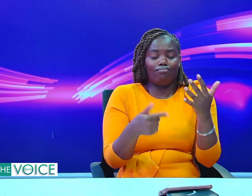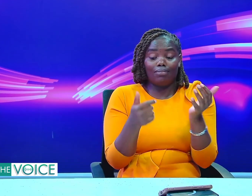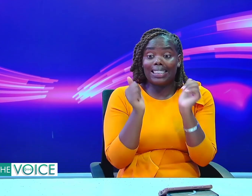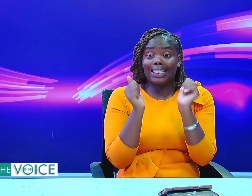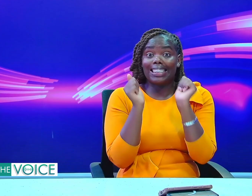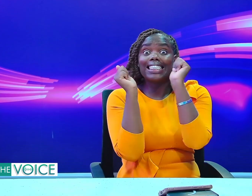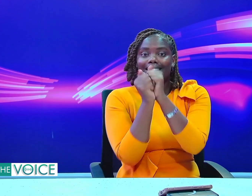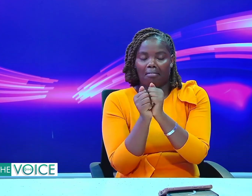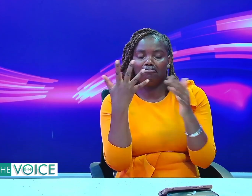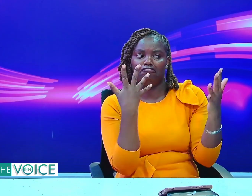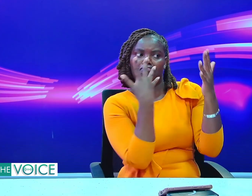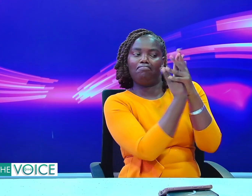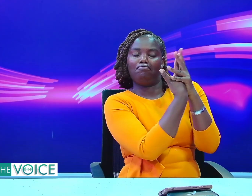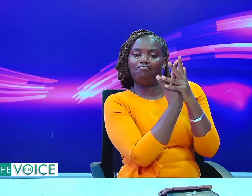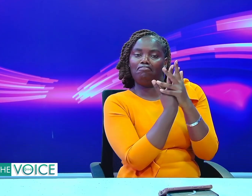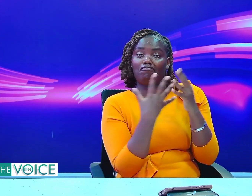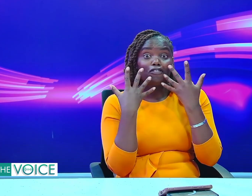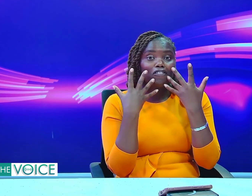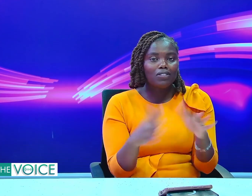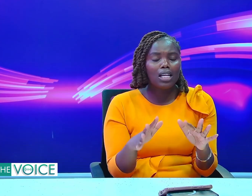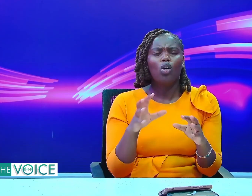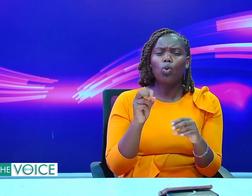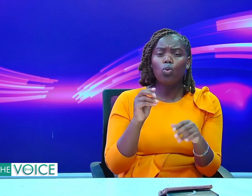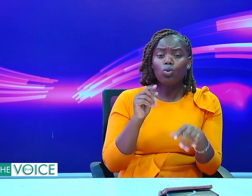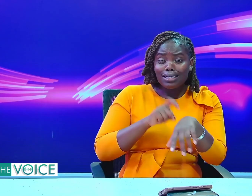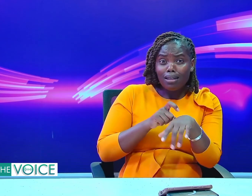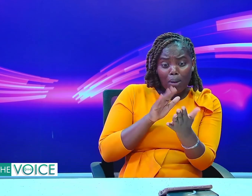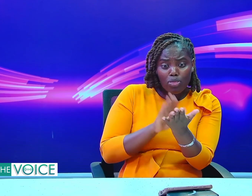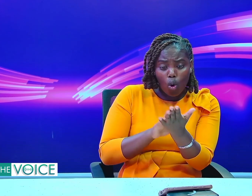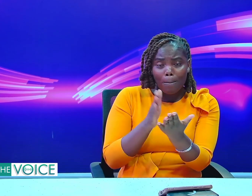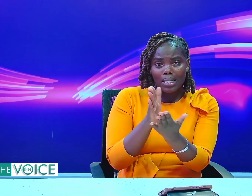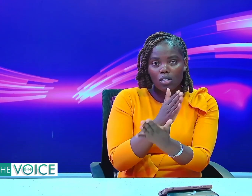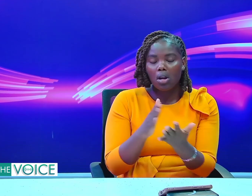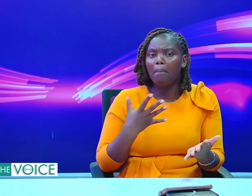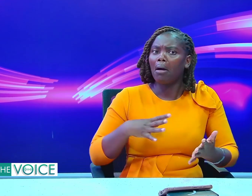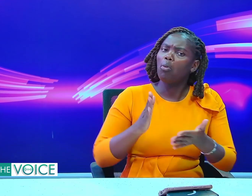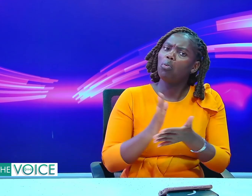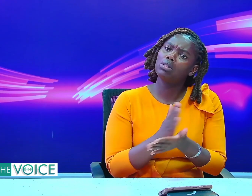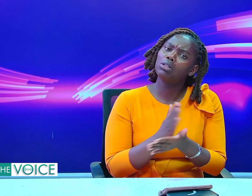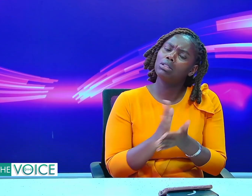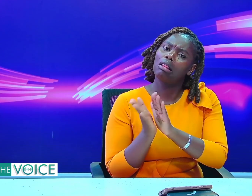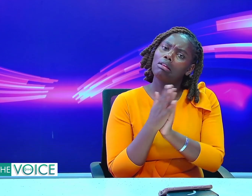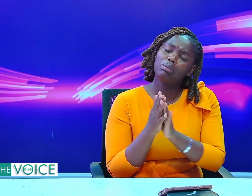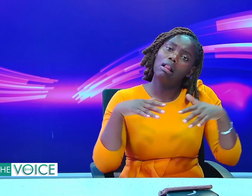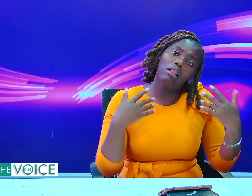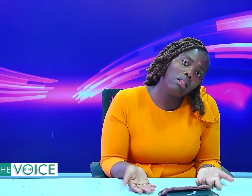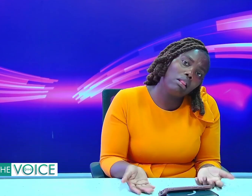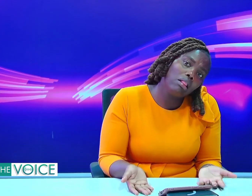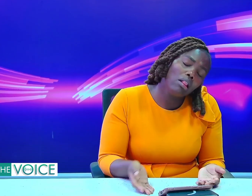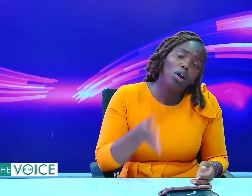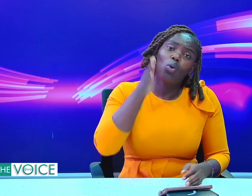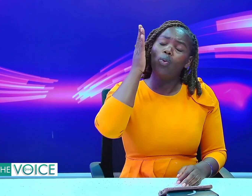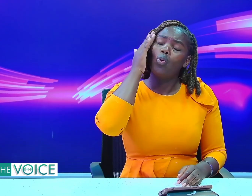10 men and that young girl. The men had been arrested, and in the comment section,